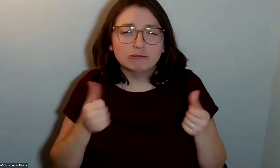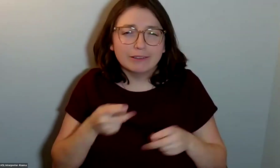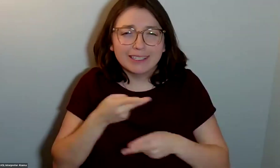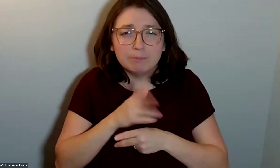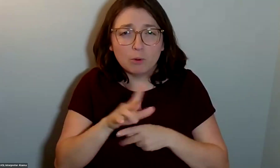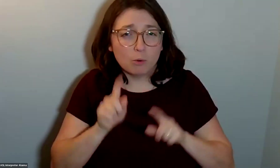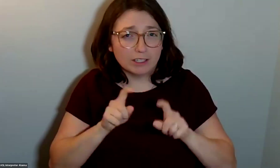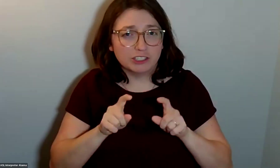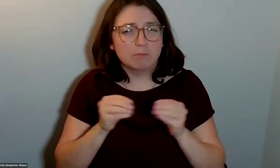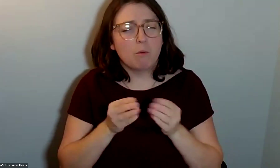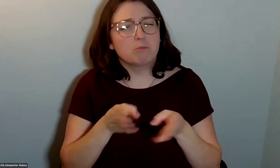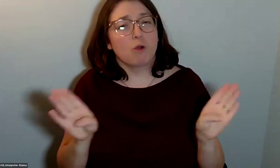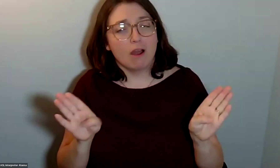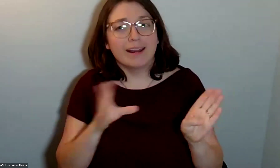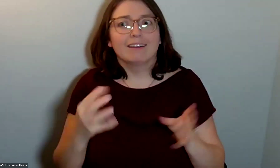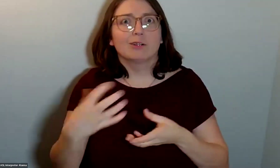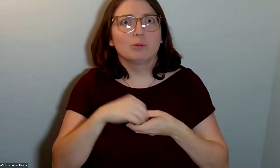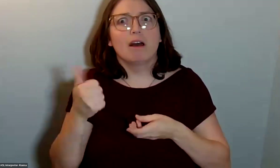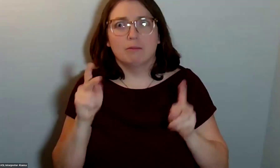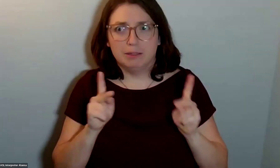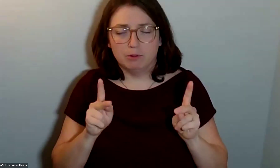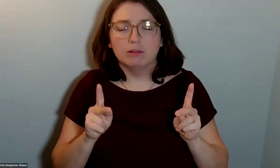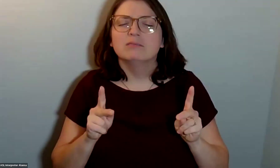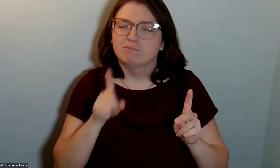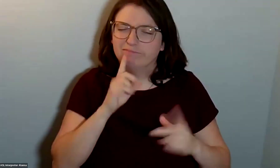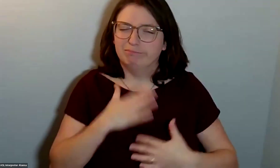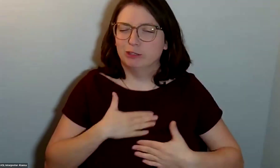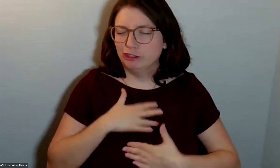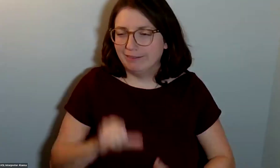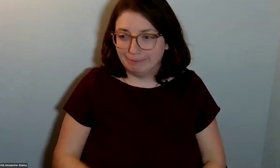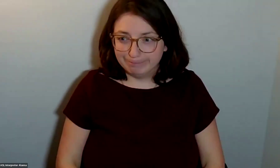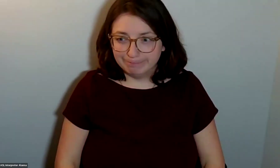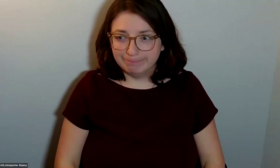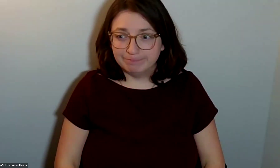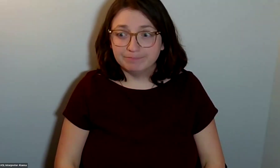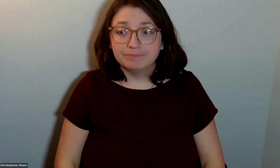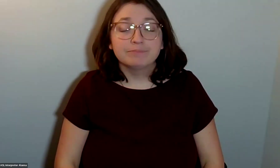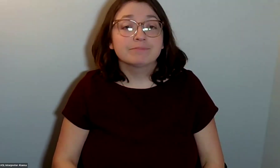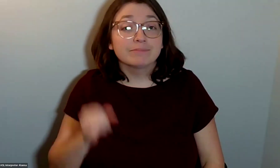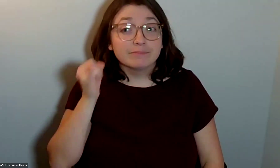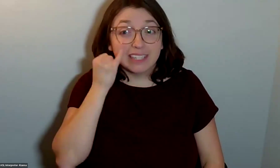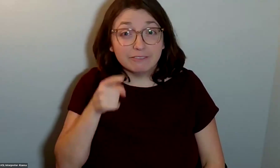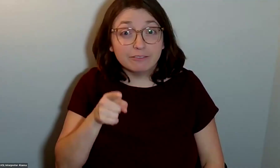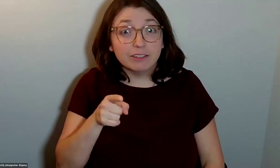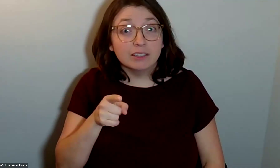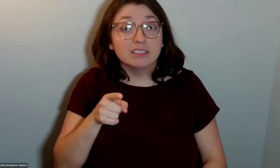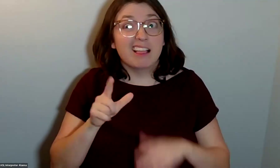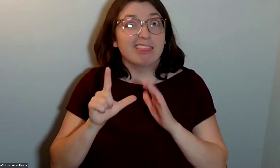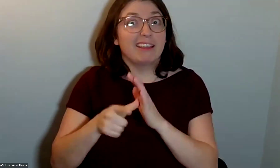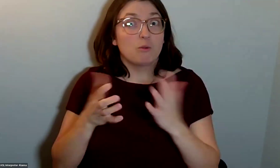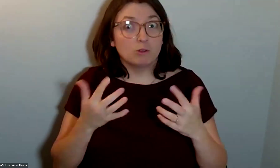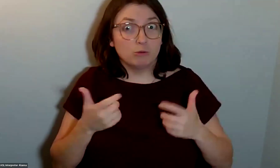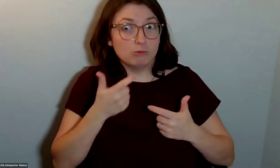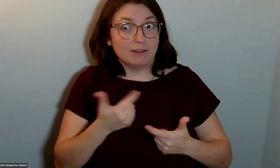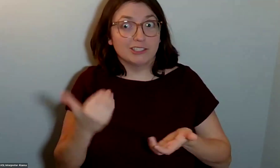broad and inclusive of others, that would be very much appreciated. If you want to watch the presentation again, it is